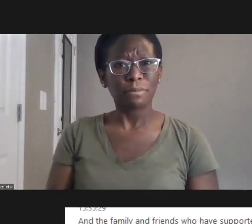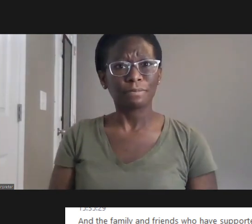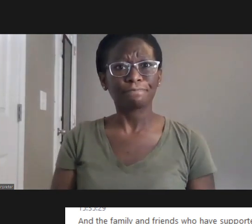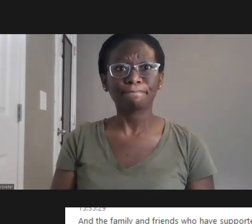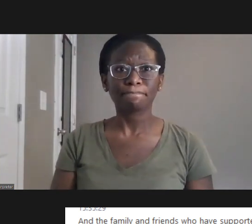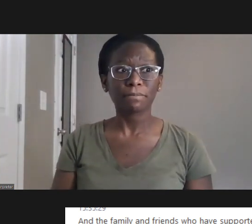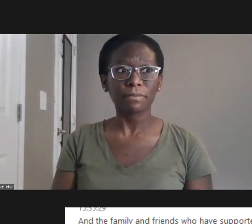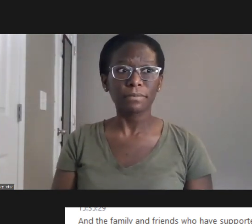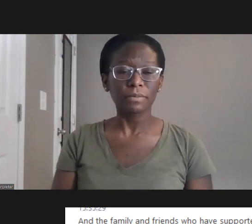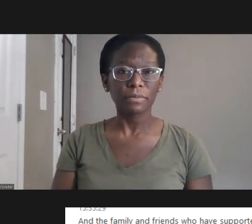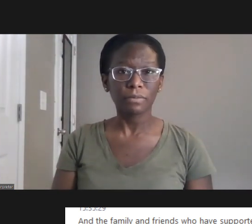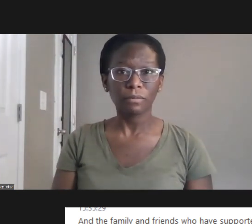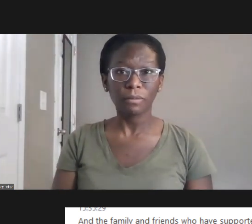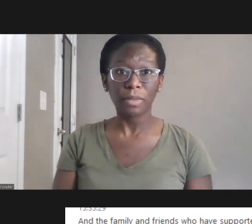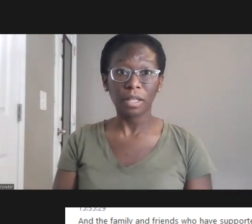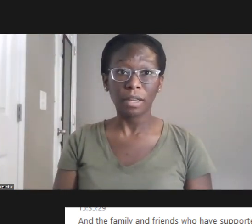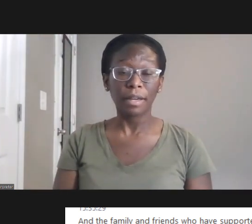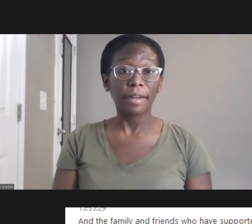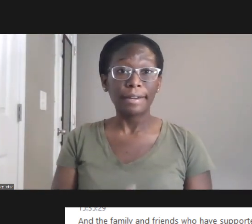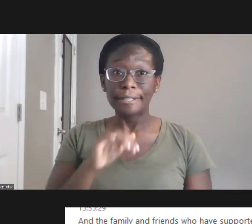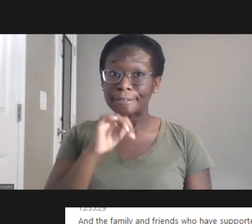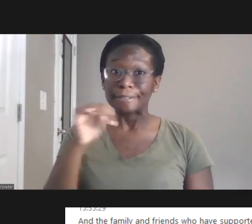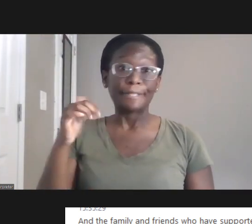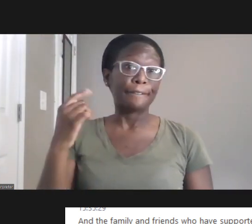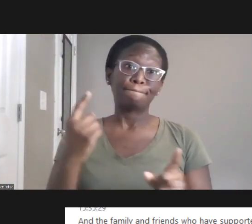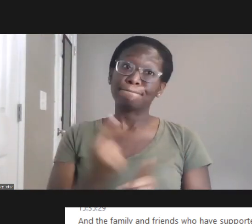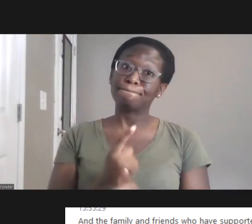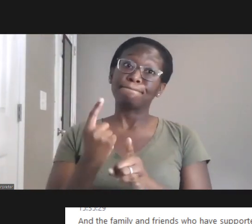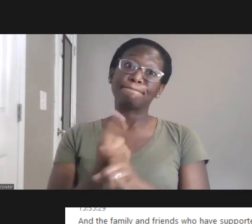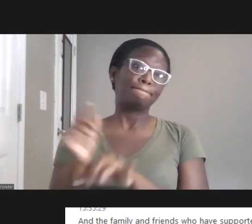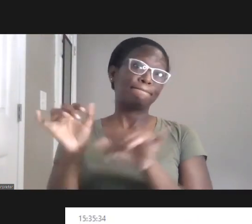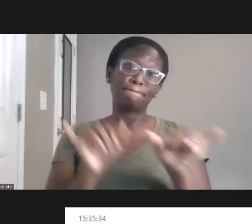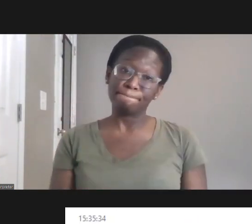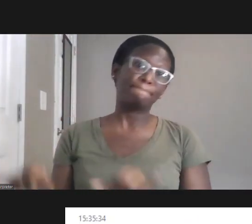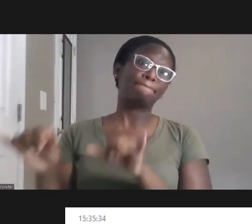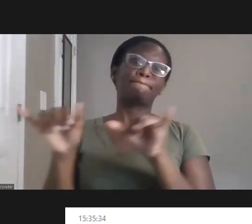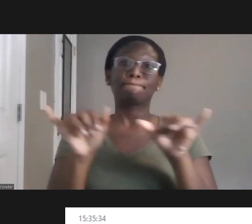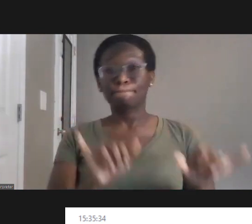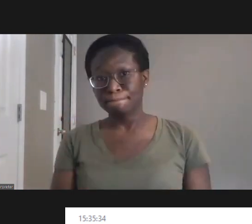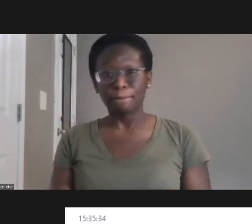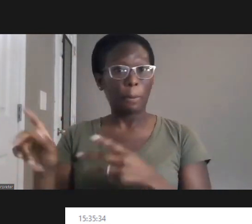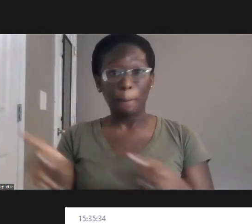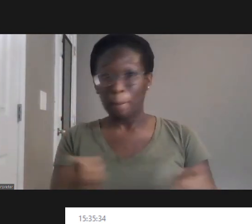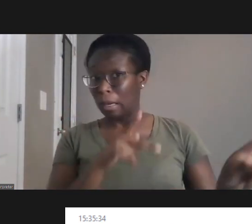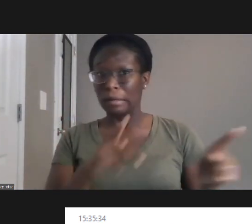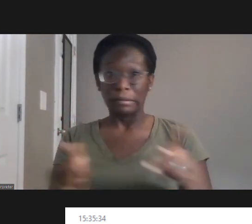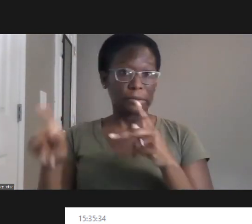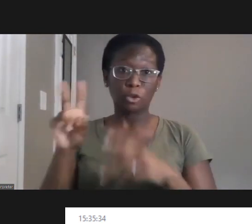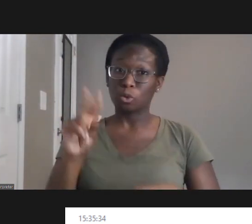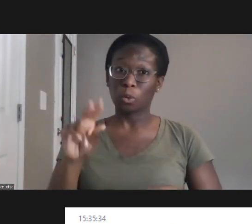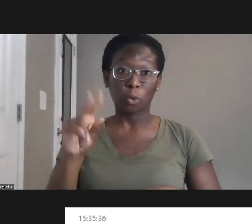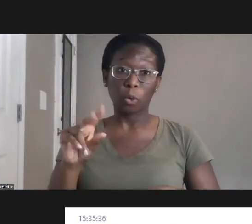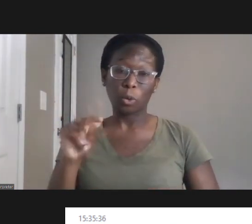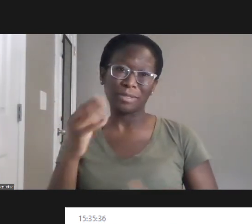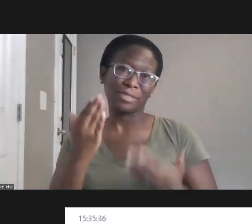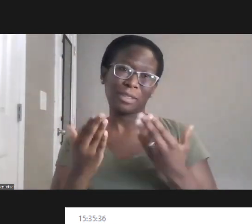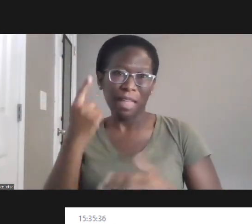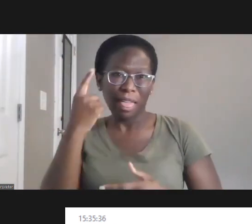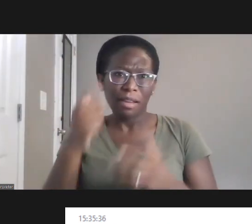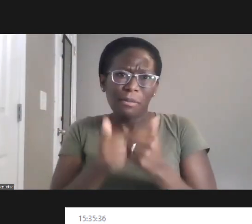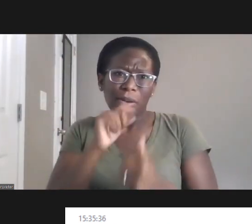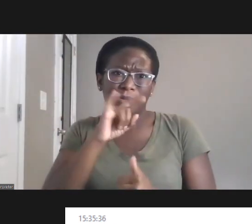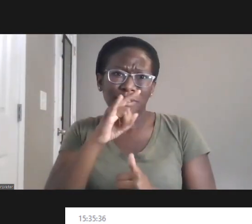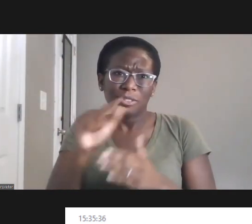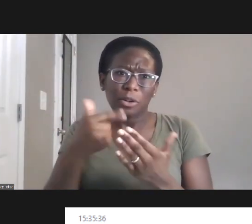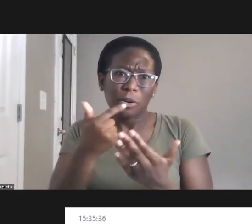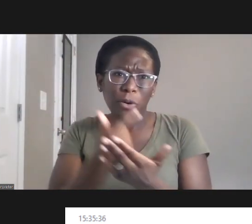And that was not a regular, ordinary party. One may think, well, most kids graduate from